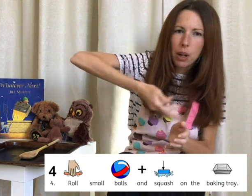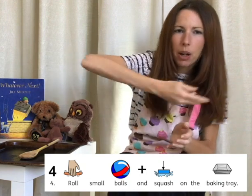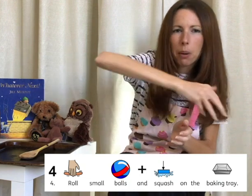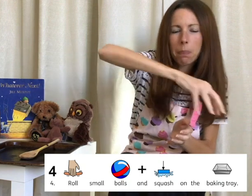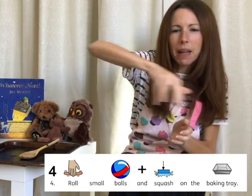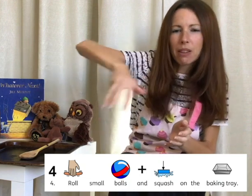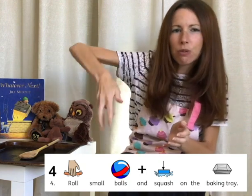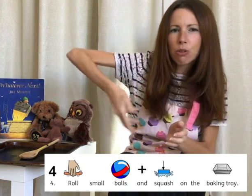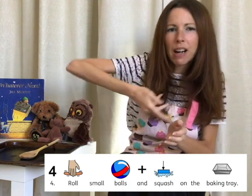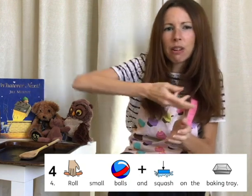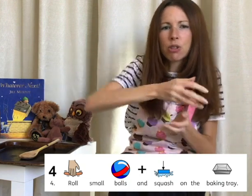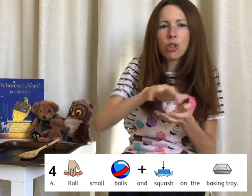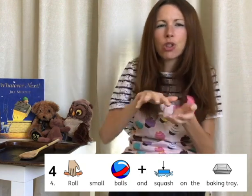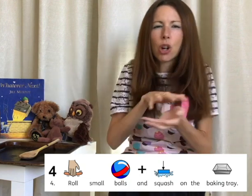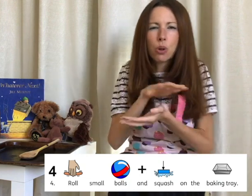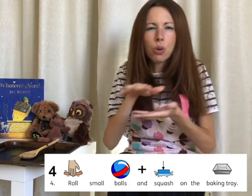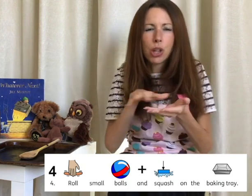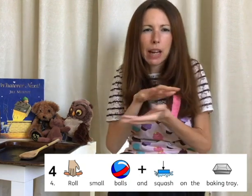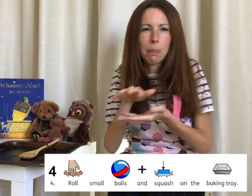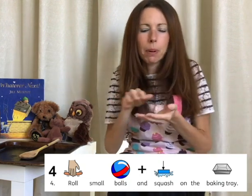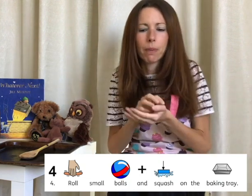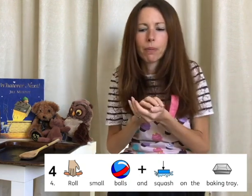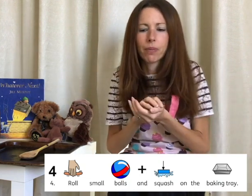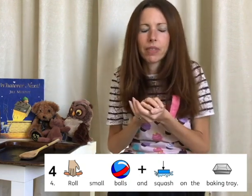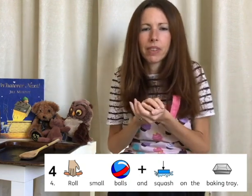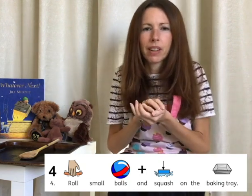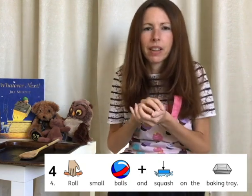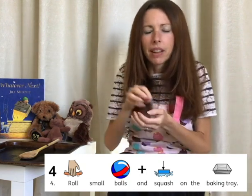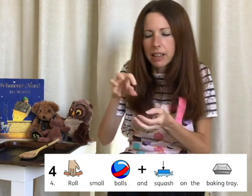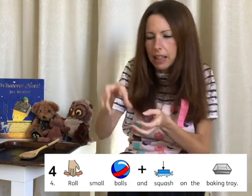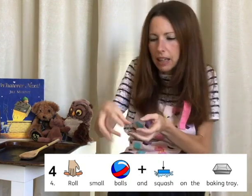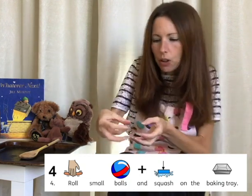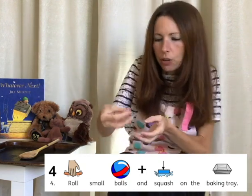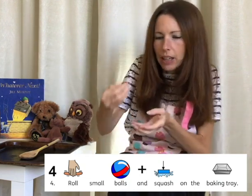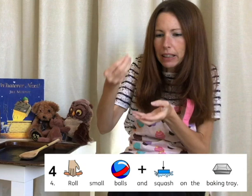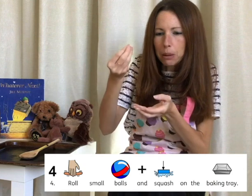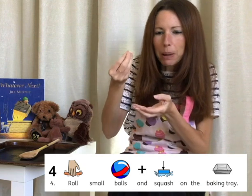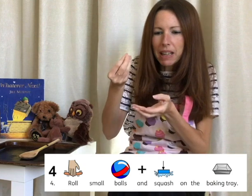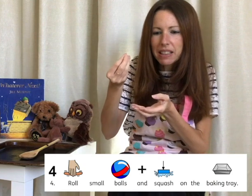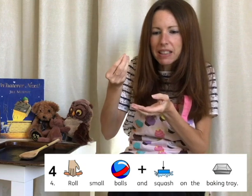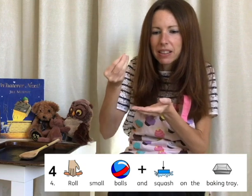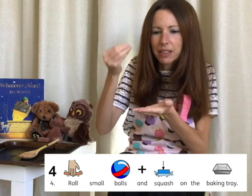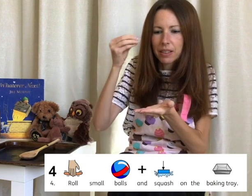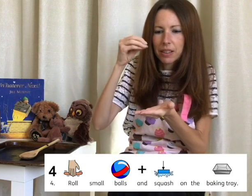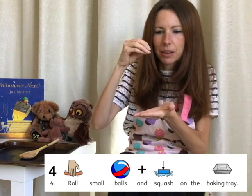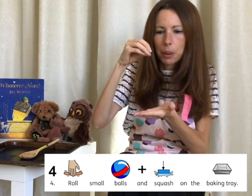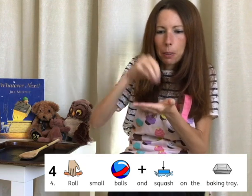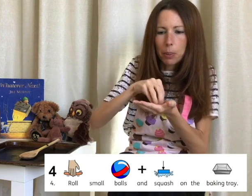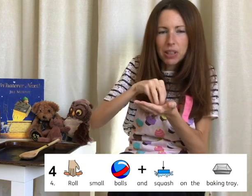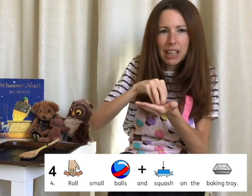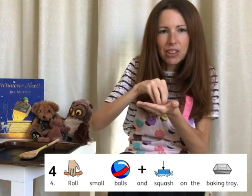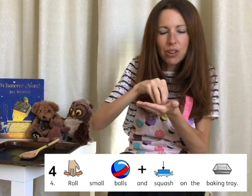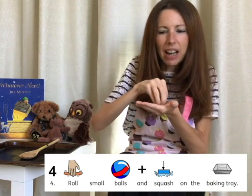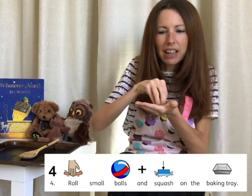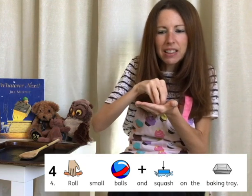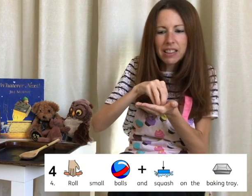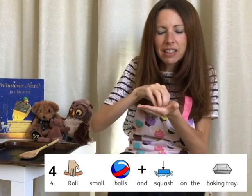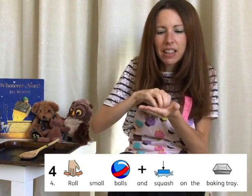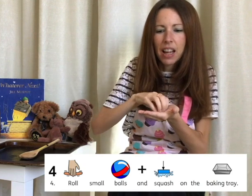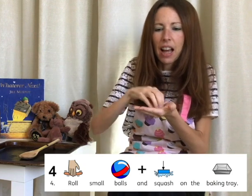a big round dough shape. And take off a little bit. Put it in your hand